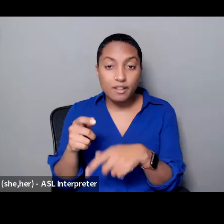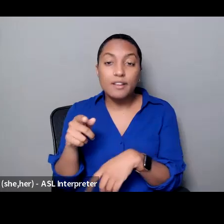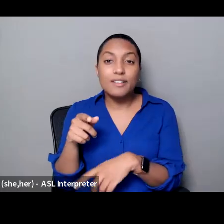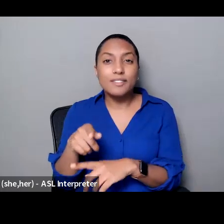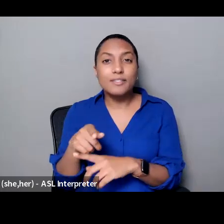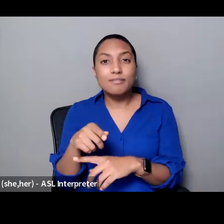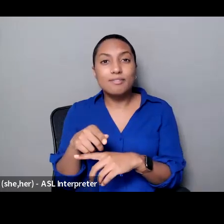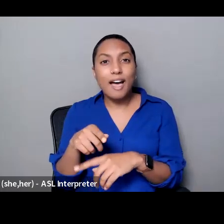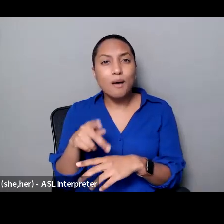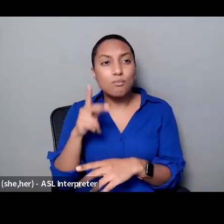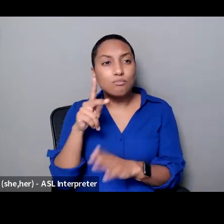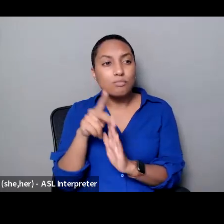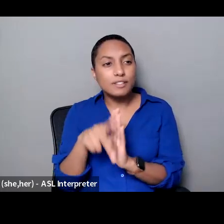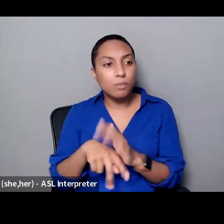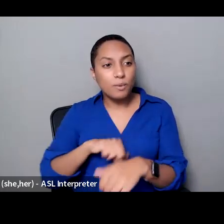very